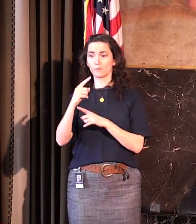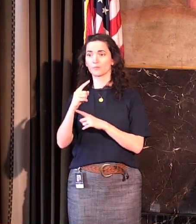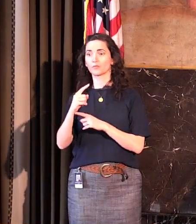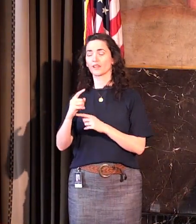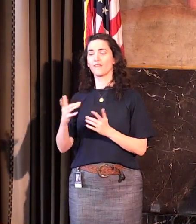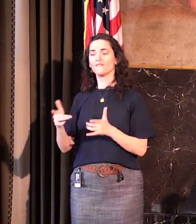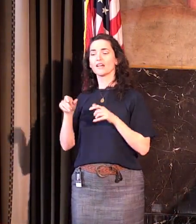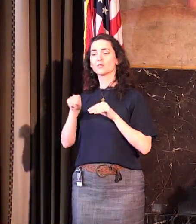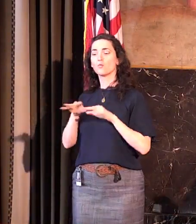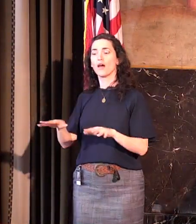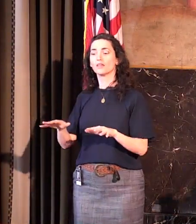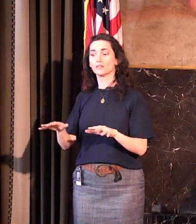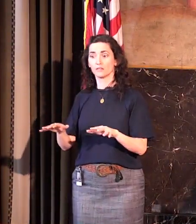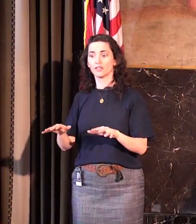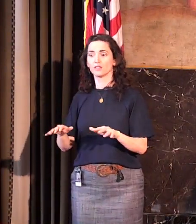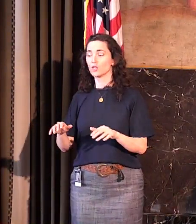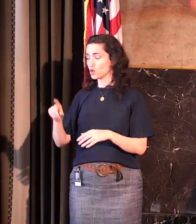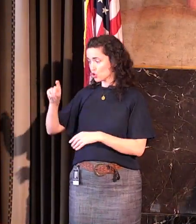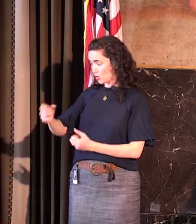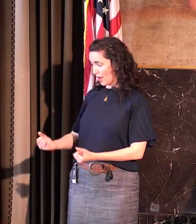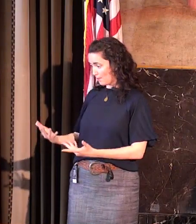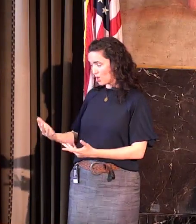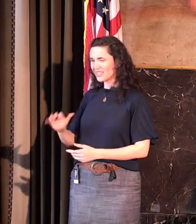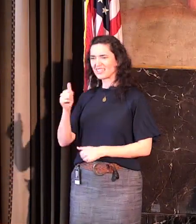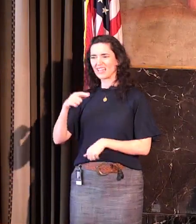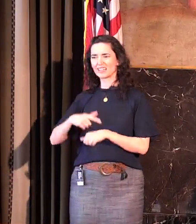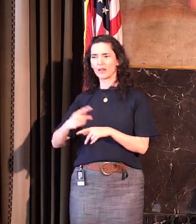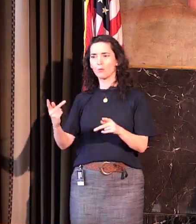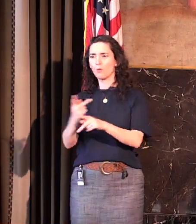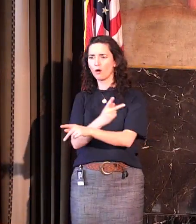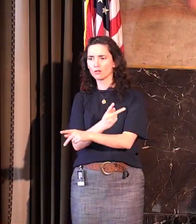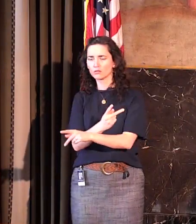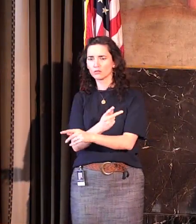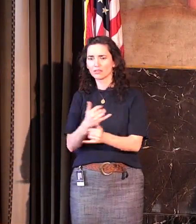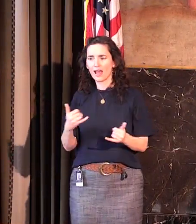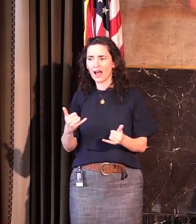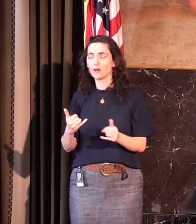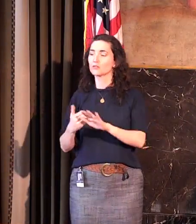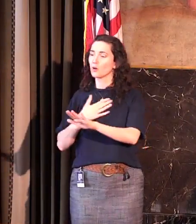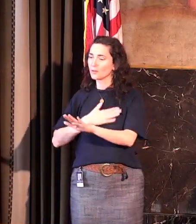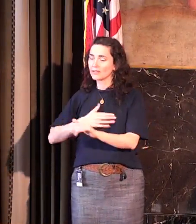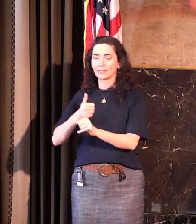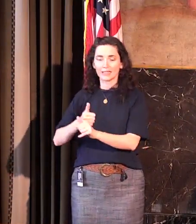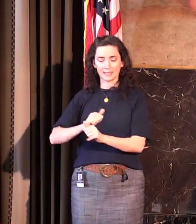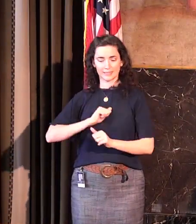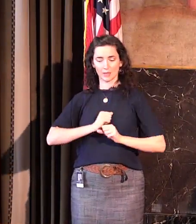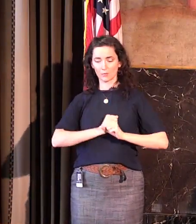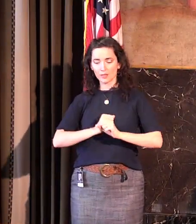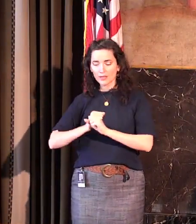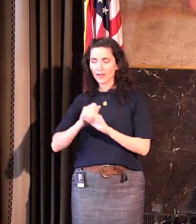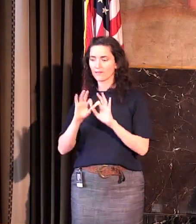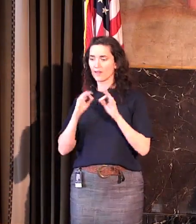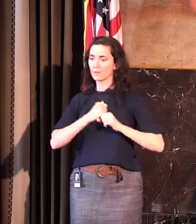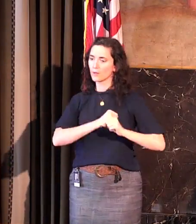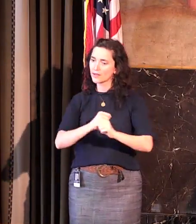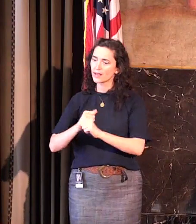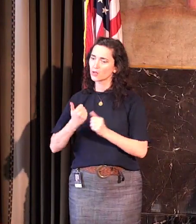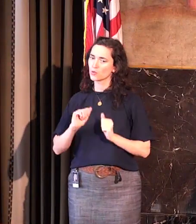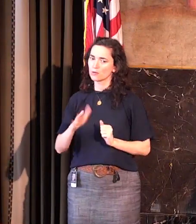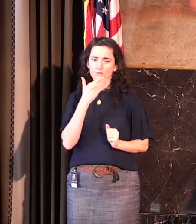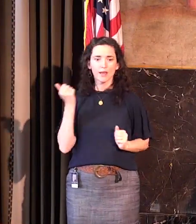all over the state of Louisiana. I mean, that's where we're at. We need people to do what they can to protect themselves and protect their families